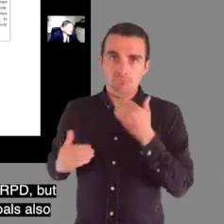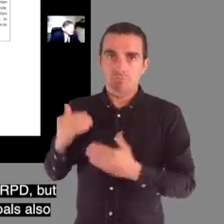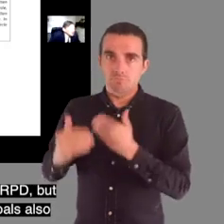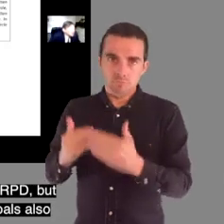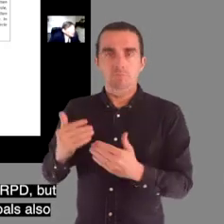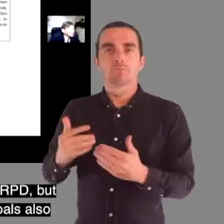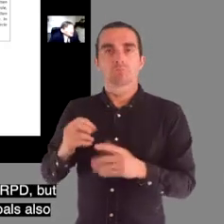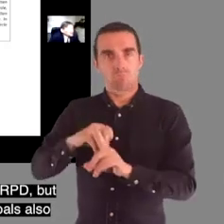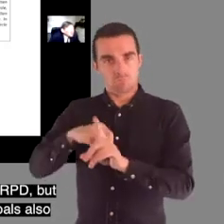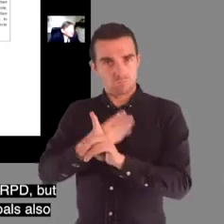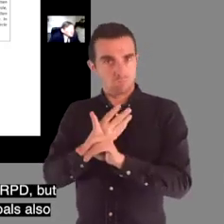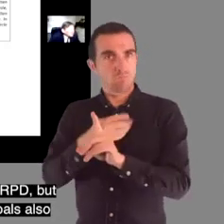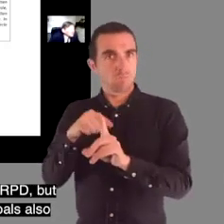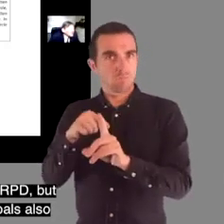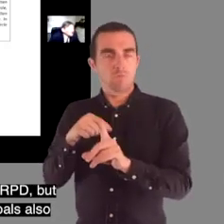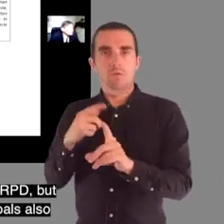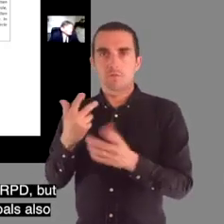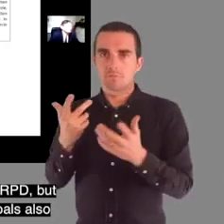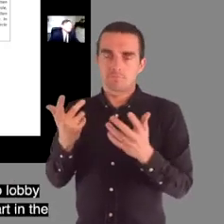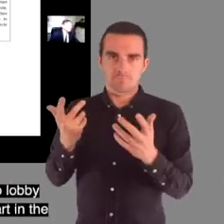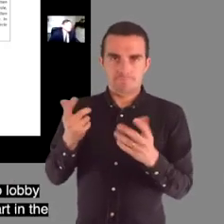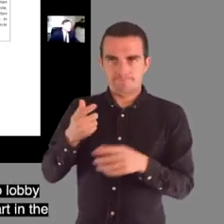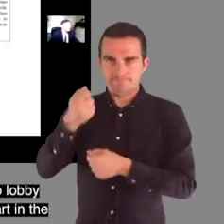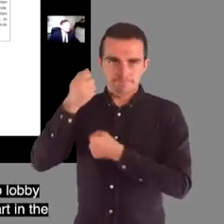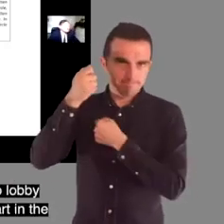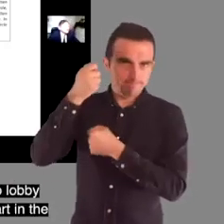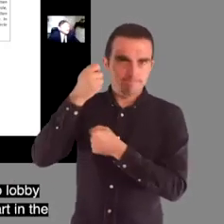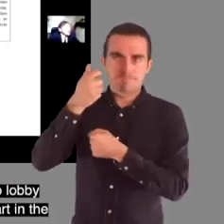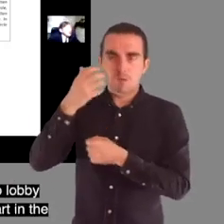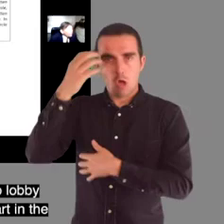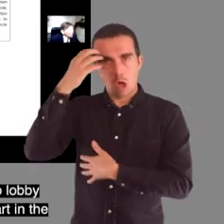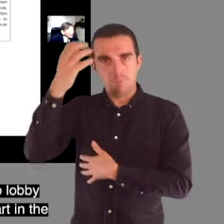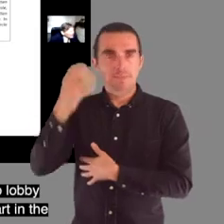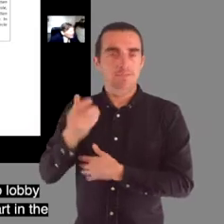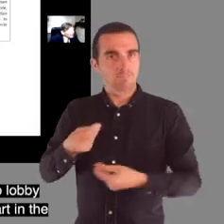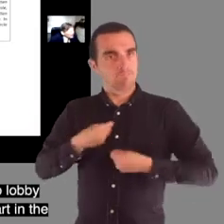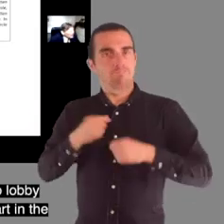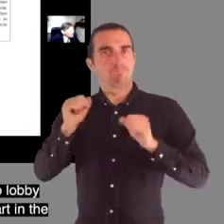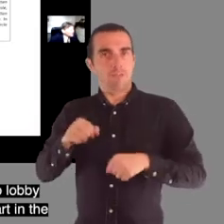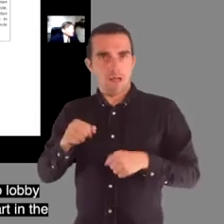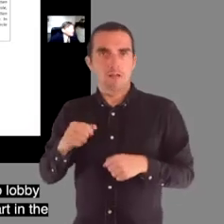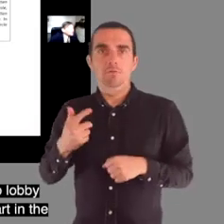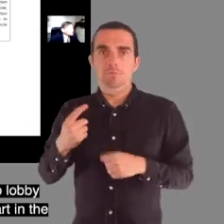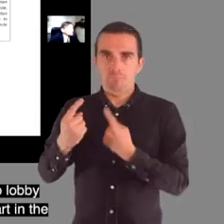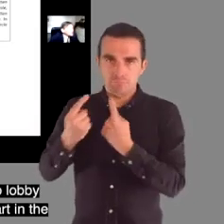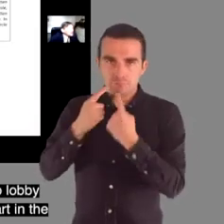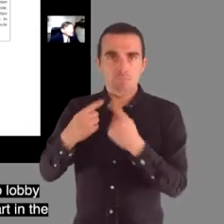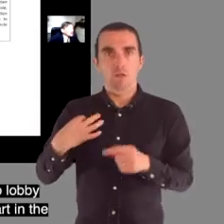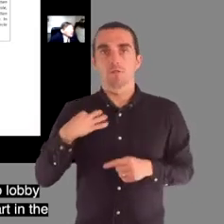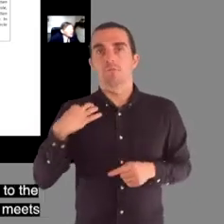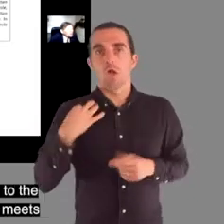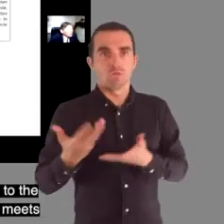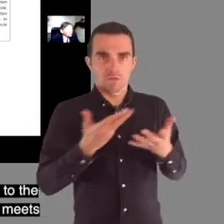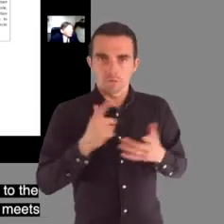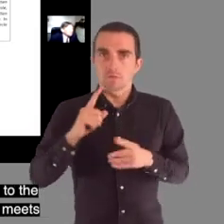UN CRPD, but the Sustainable Development Goals also provide an opportunity for us to lobby governments for them to